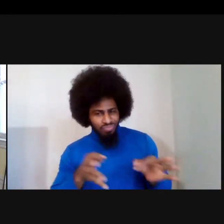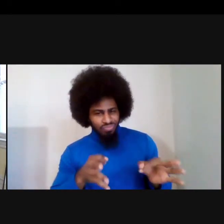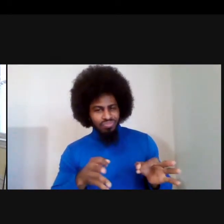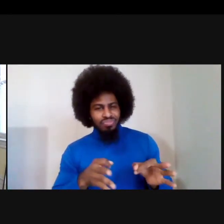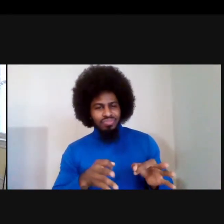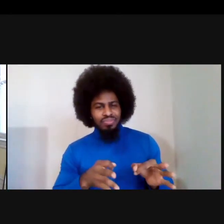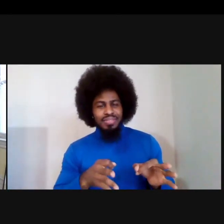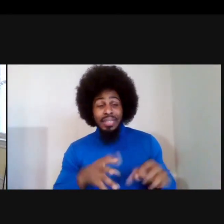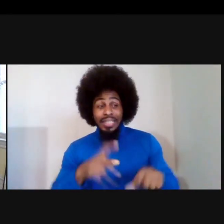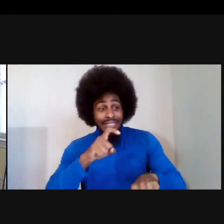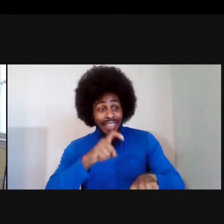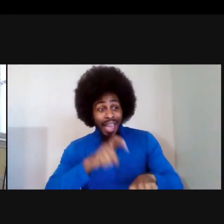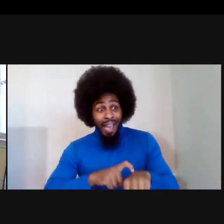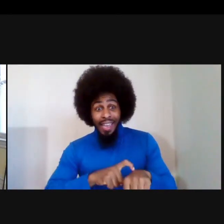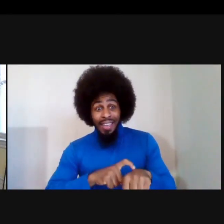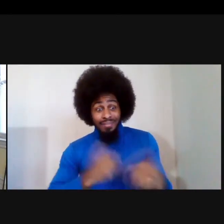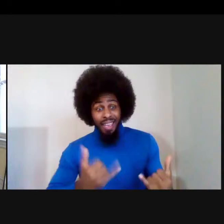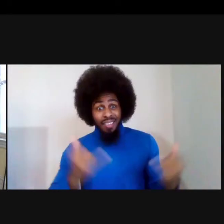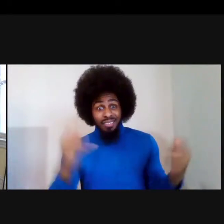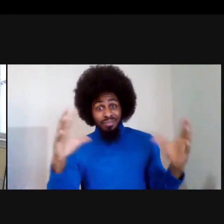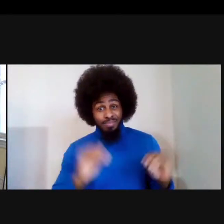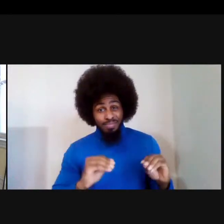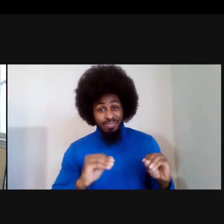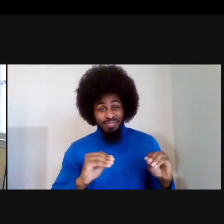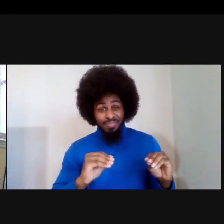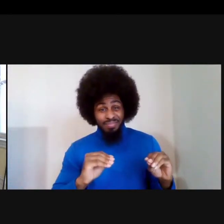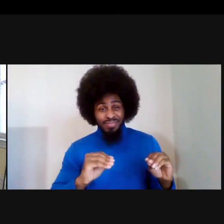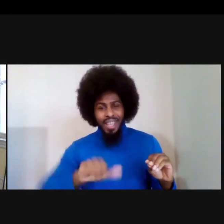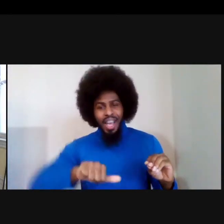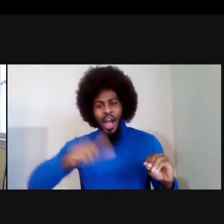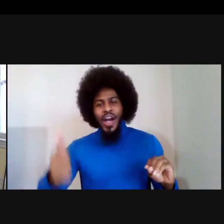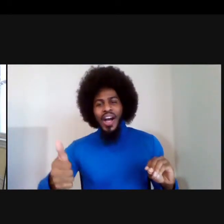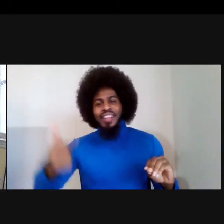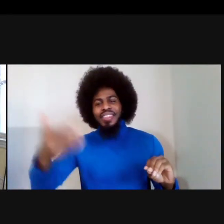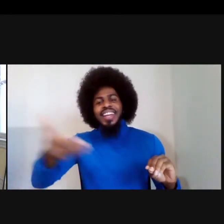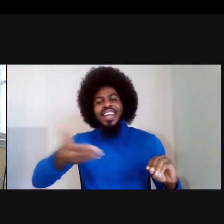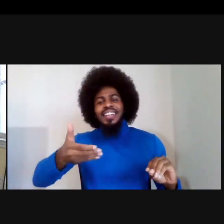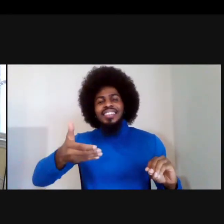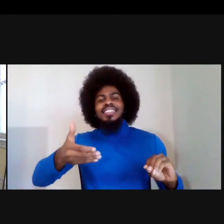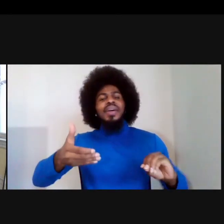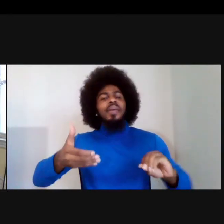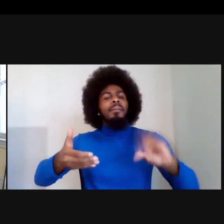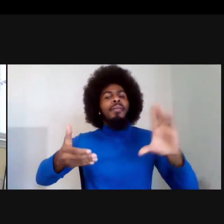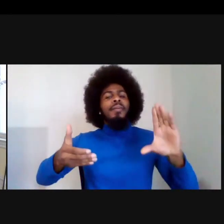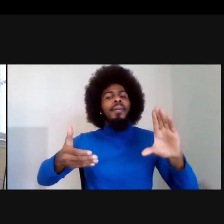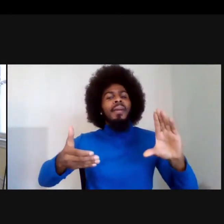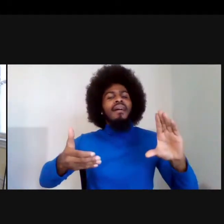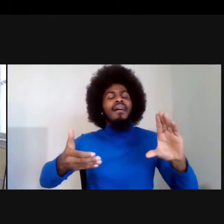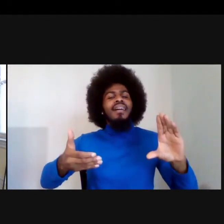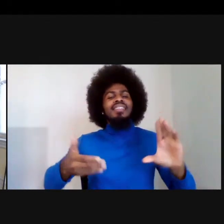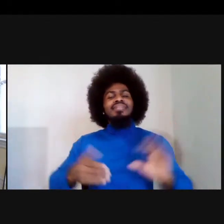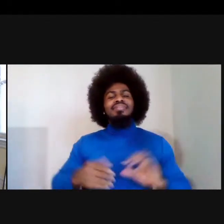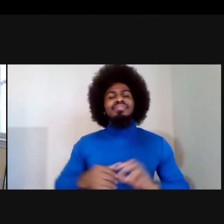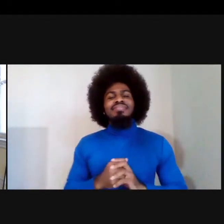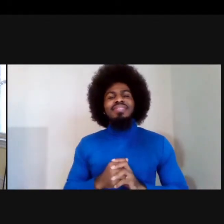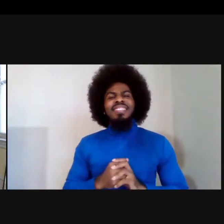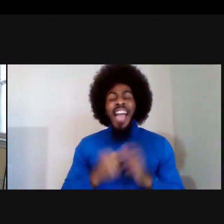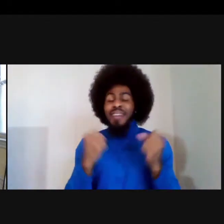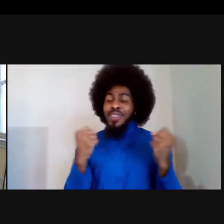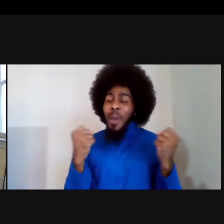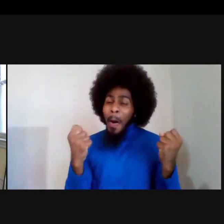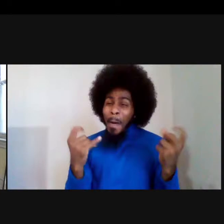How quickly did that go? All right, Nyjah, come on in. And y'all, there are lots of friends out here. Lots of